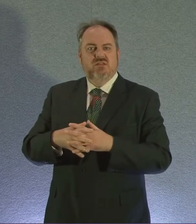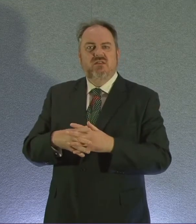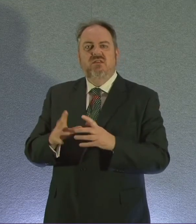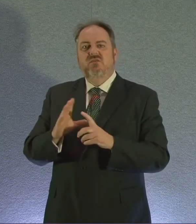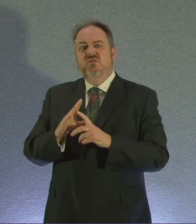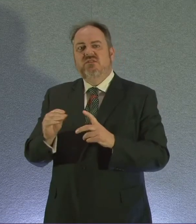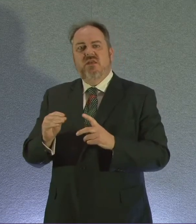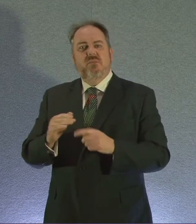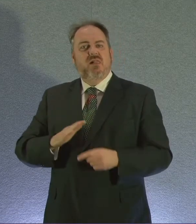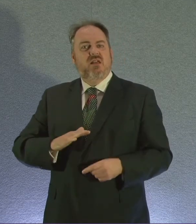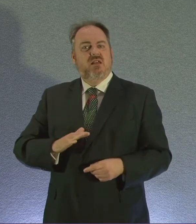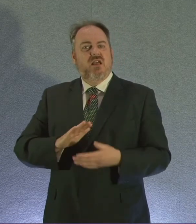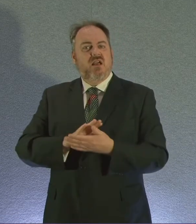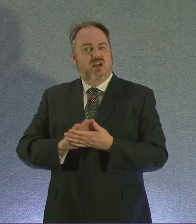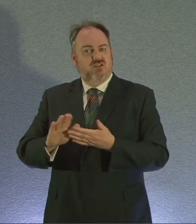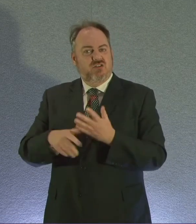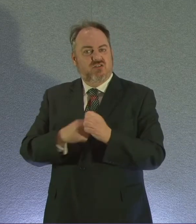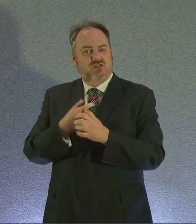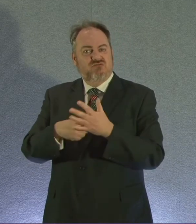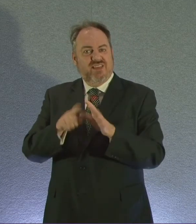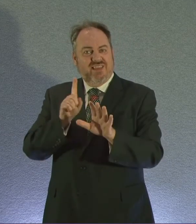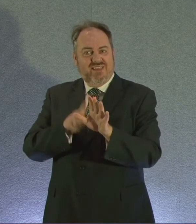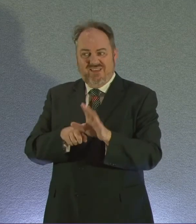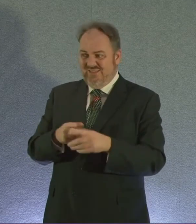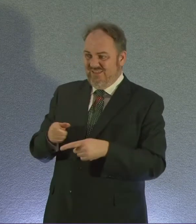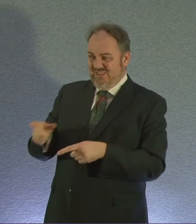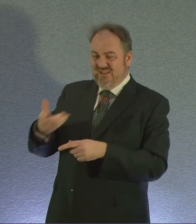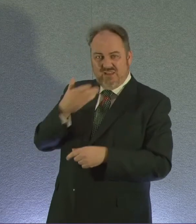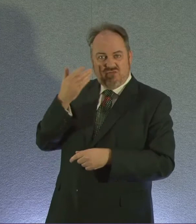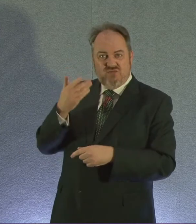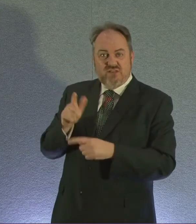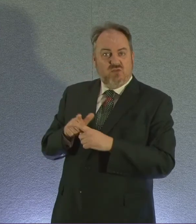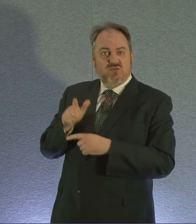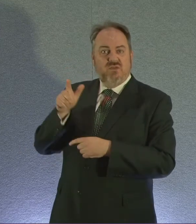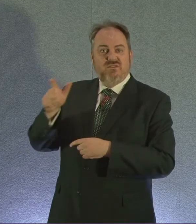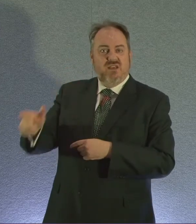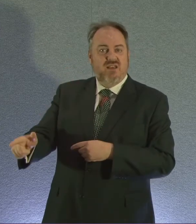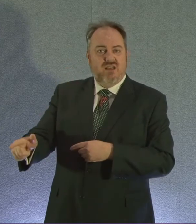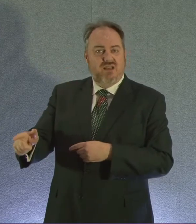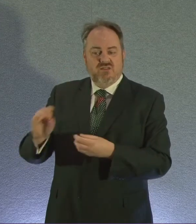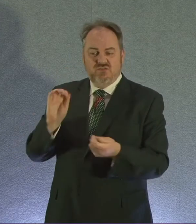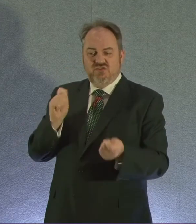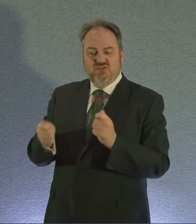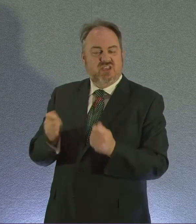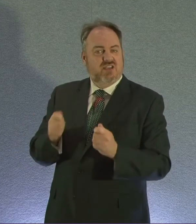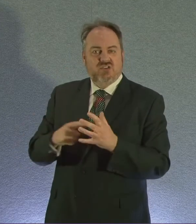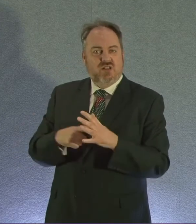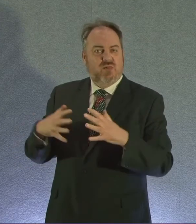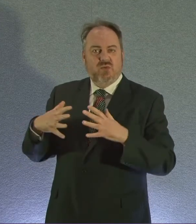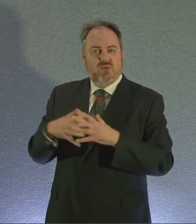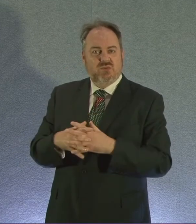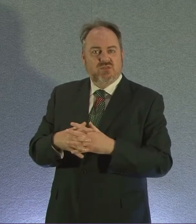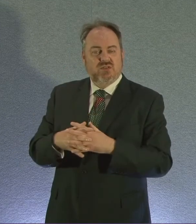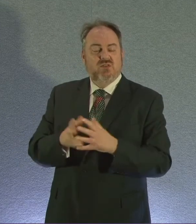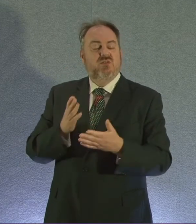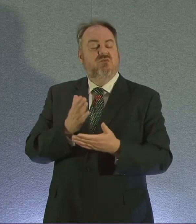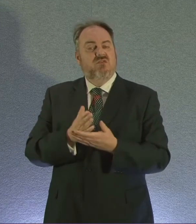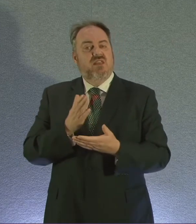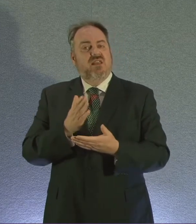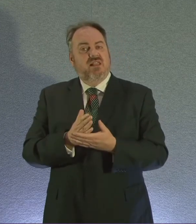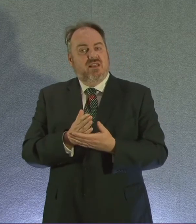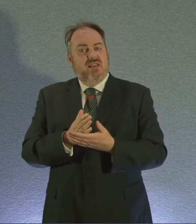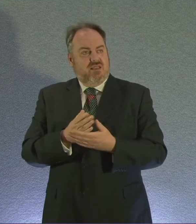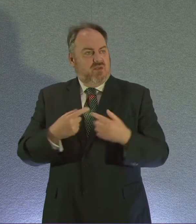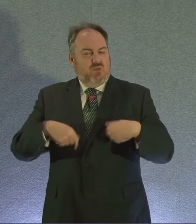Parliament today has asserted its supremacy, and that the government has worked closely with Parliament to recognise and build